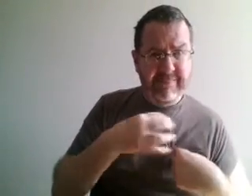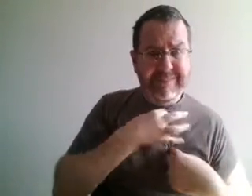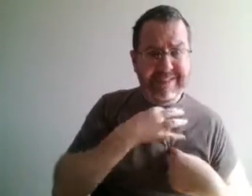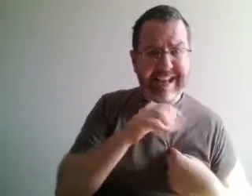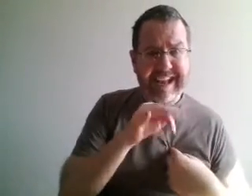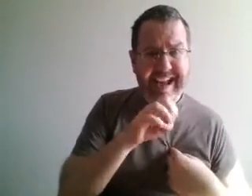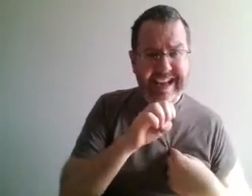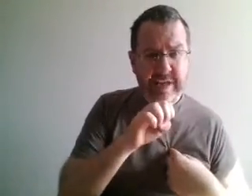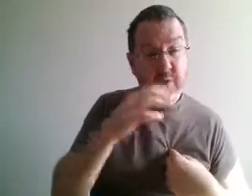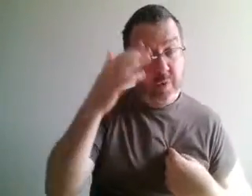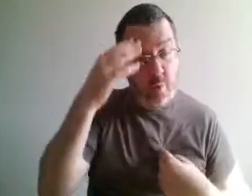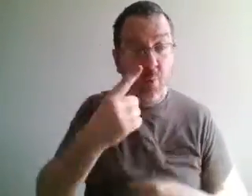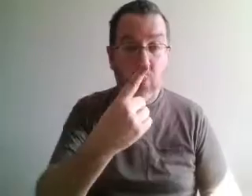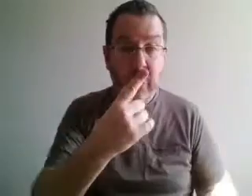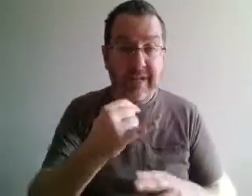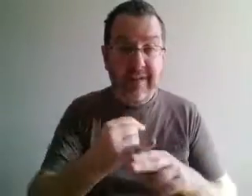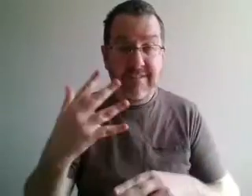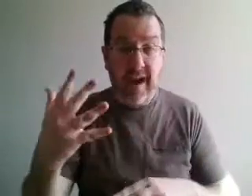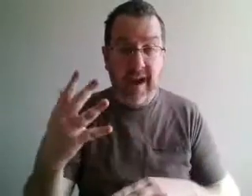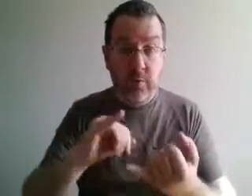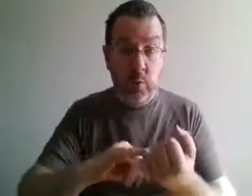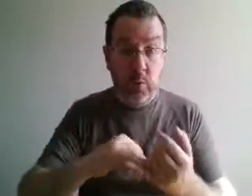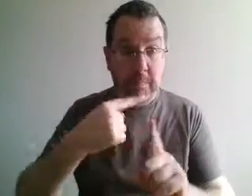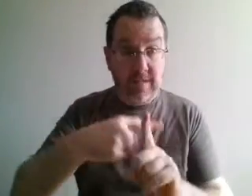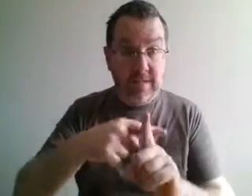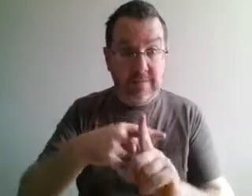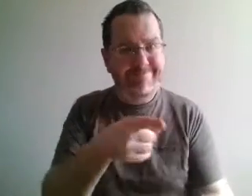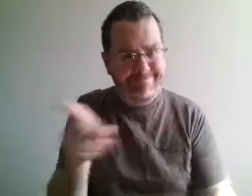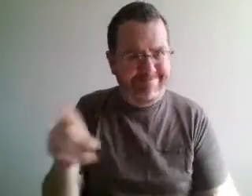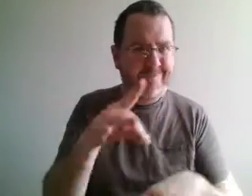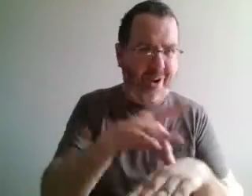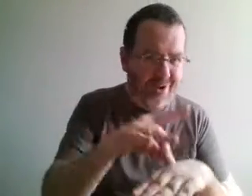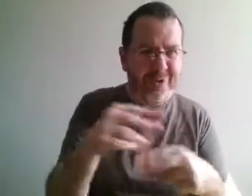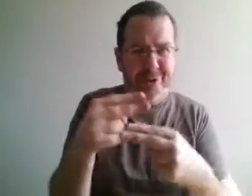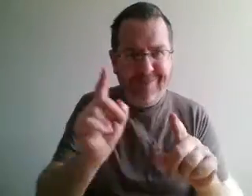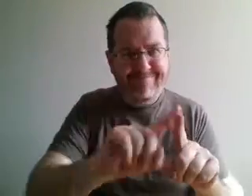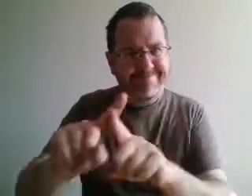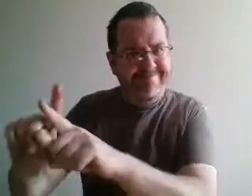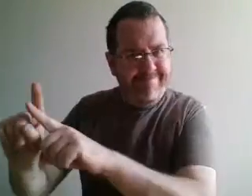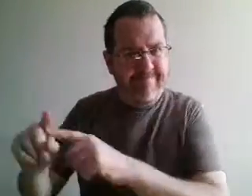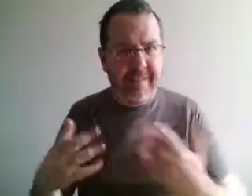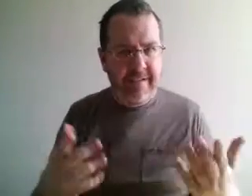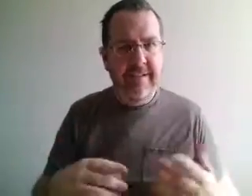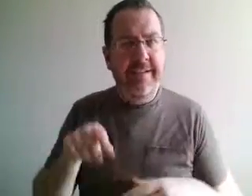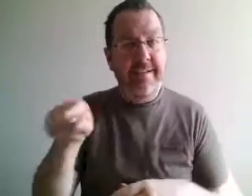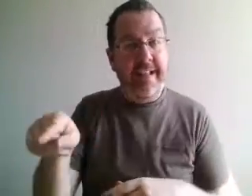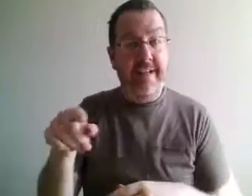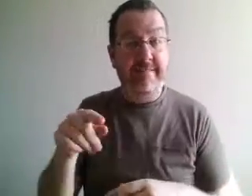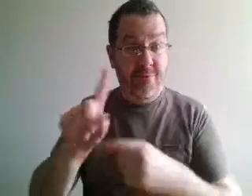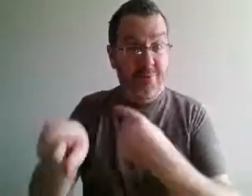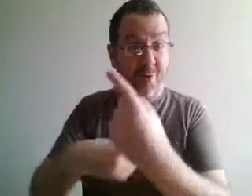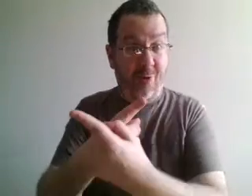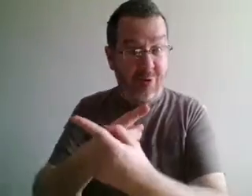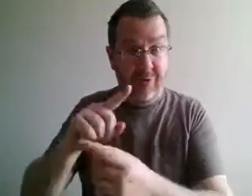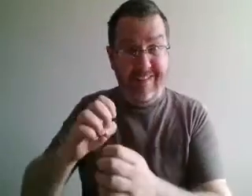workers. And we have this frontline nurse coming back to a household where there is somebody more at risk in a vulnerable